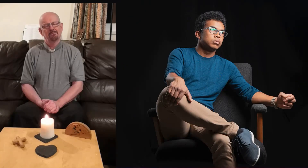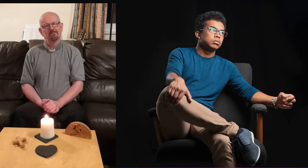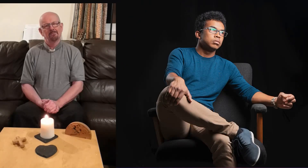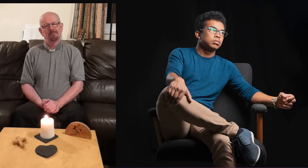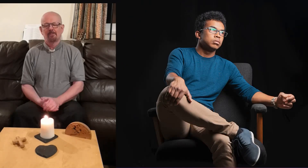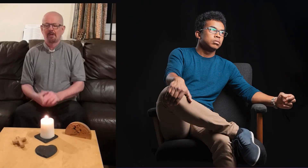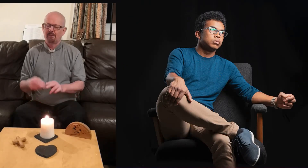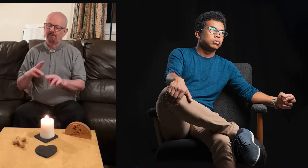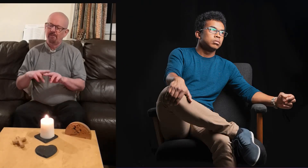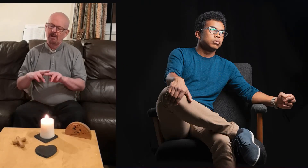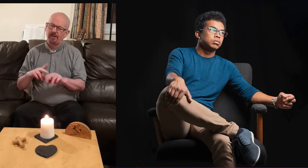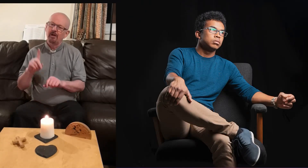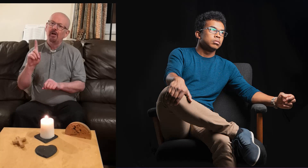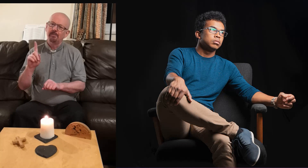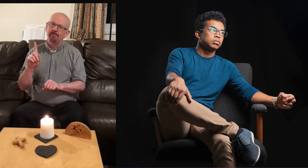Father God,